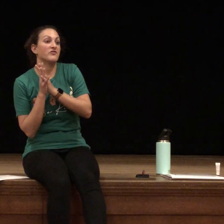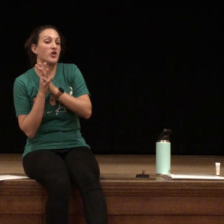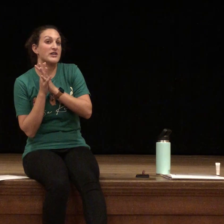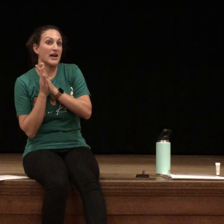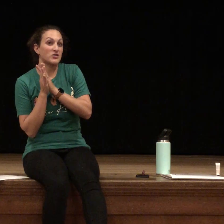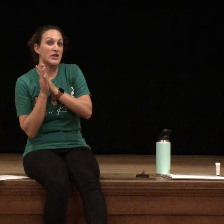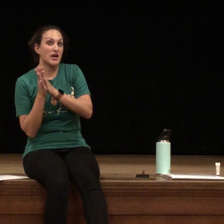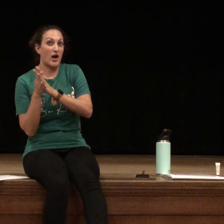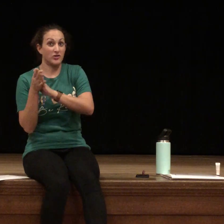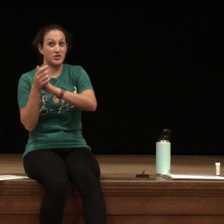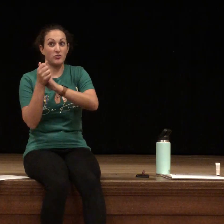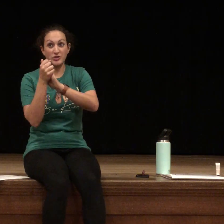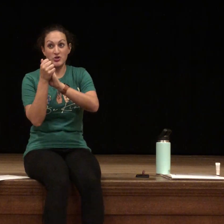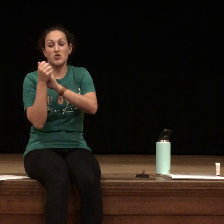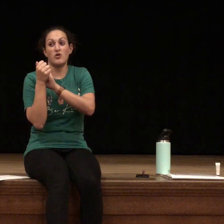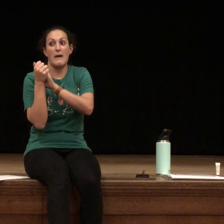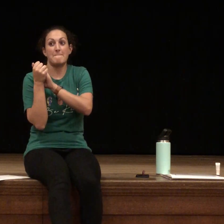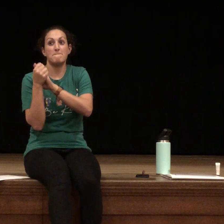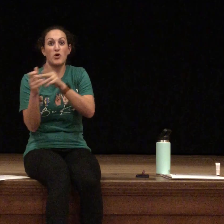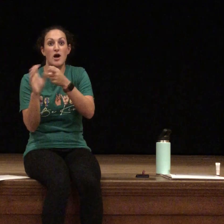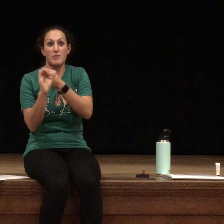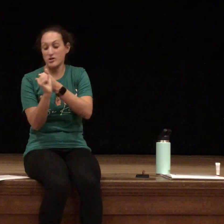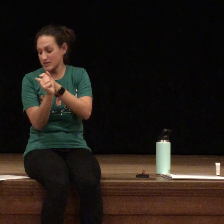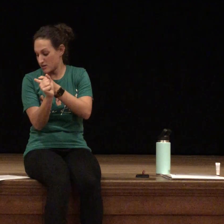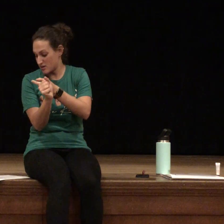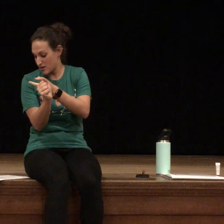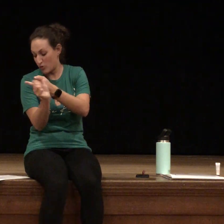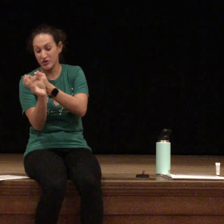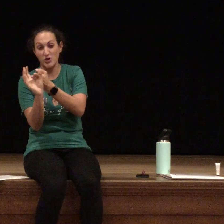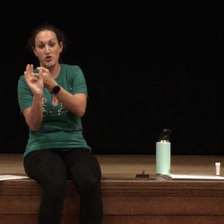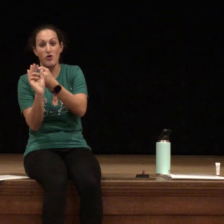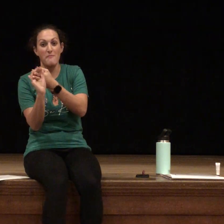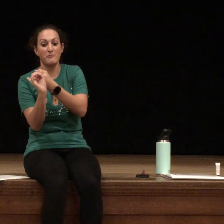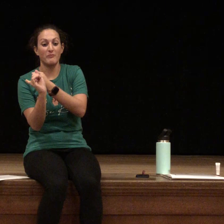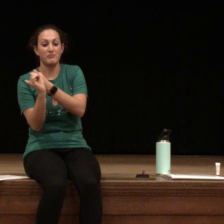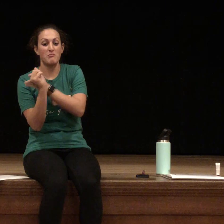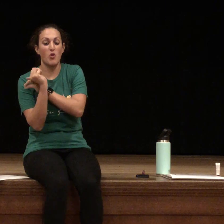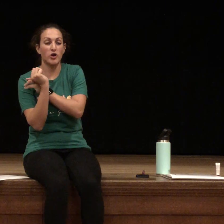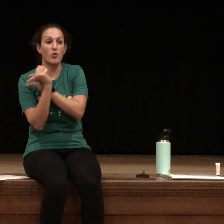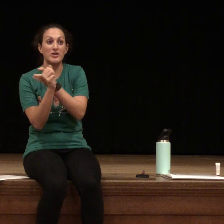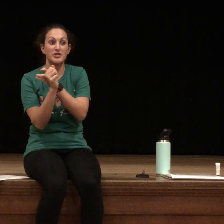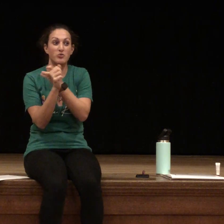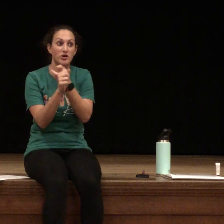For next week, we'll do more numbers. We'll do more question words.